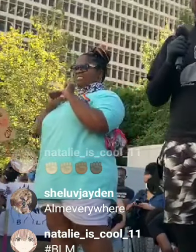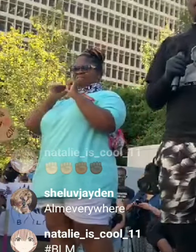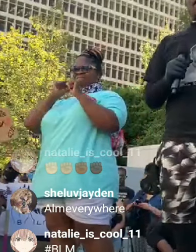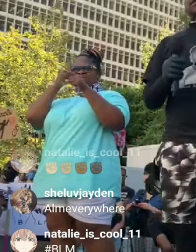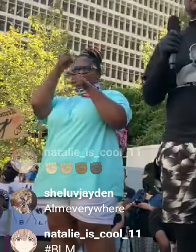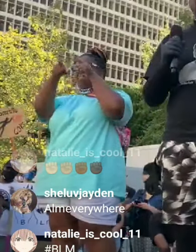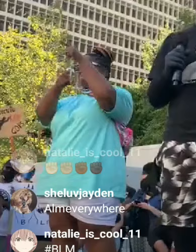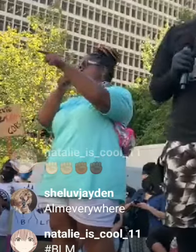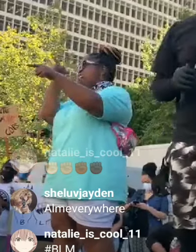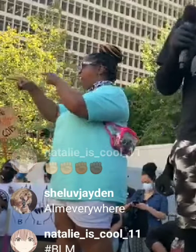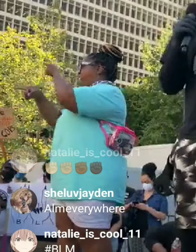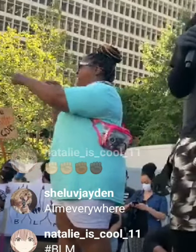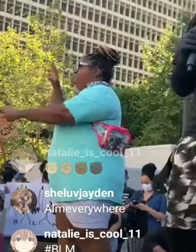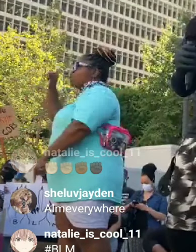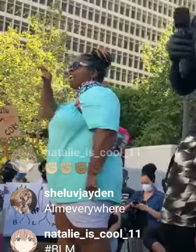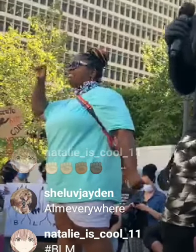the race is